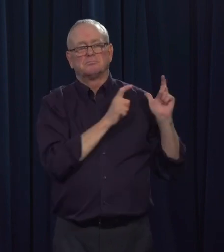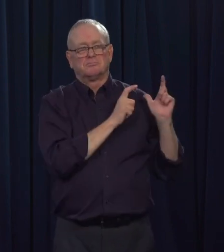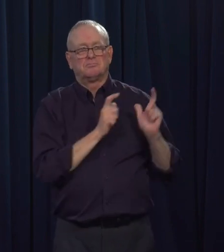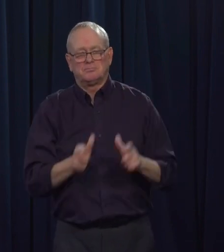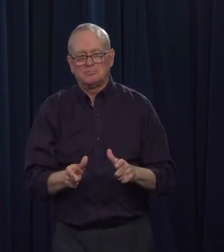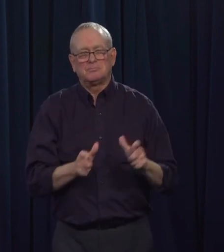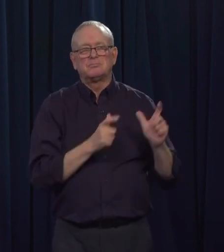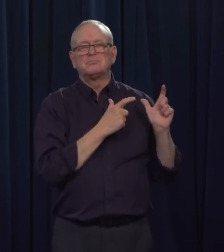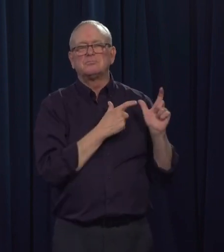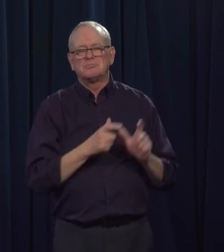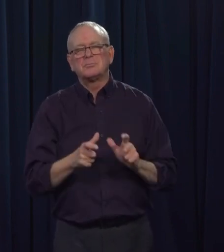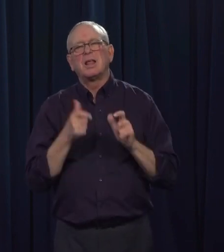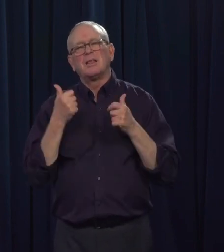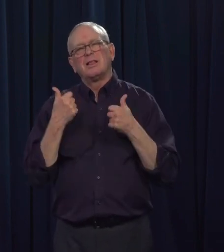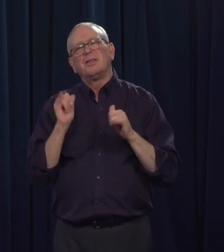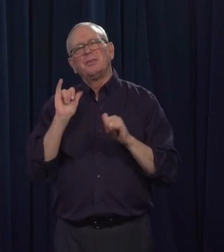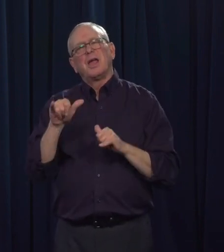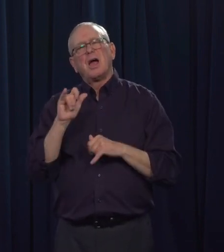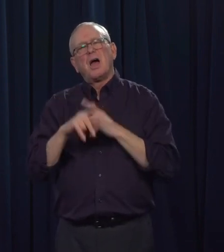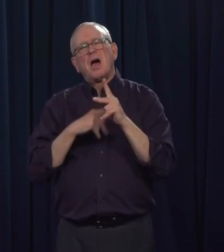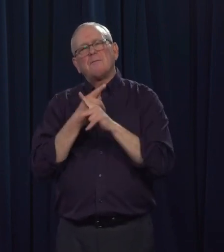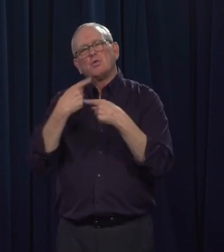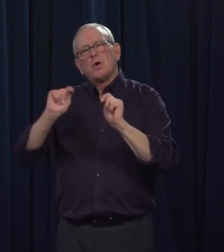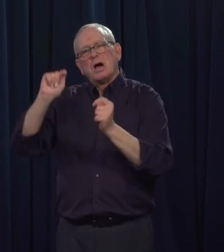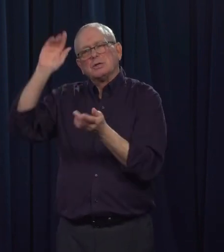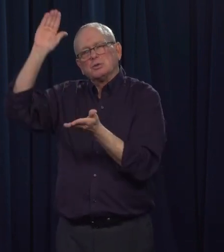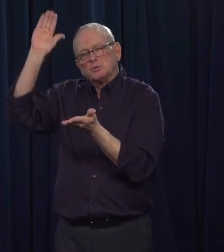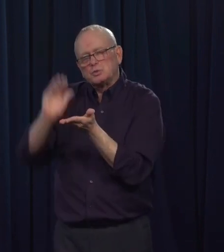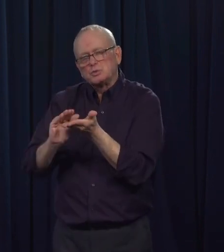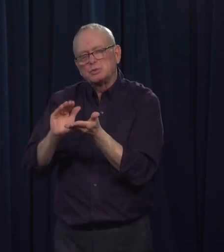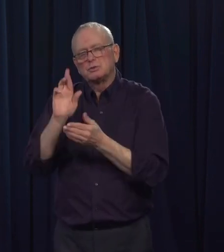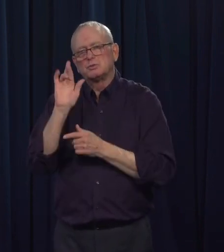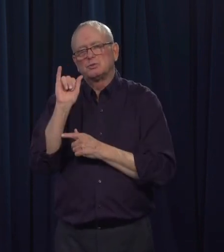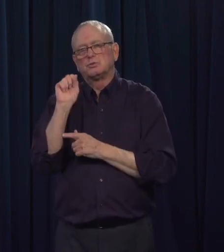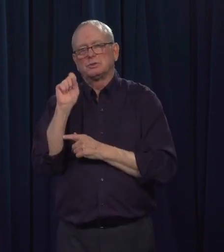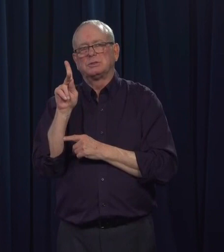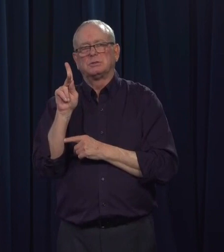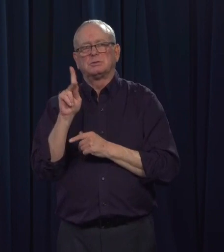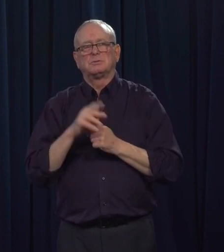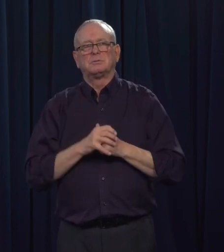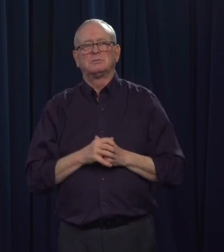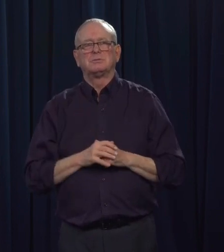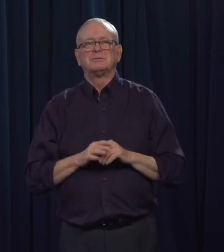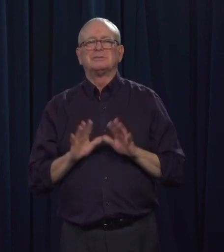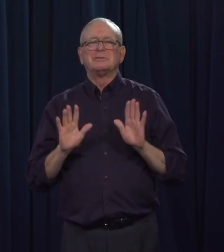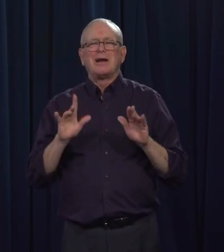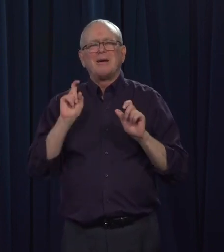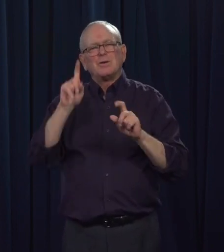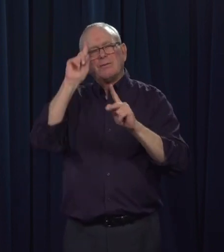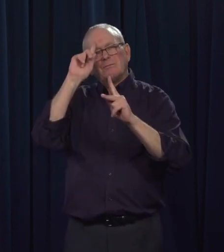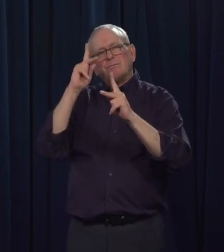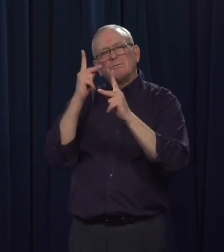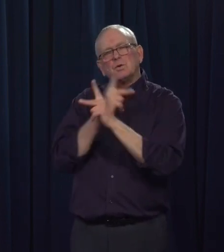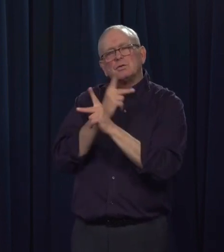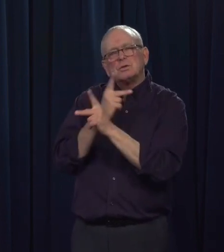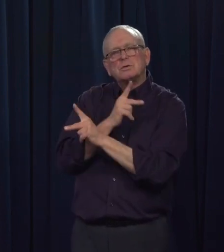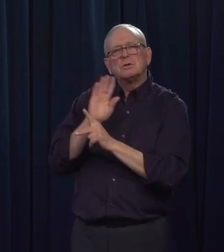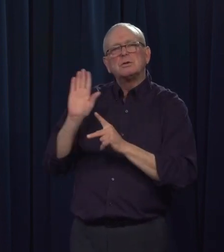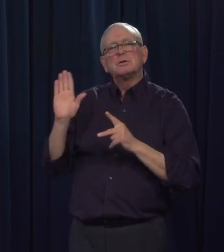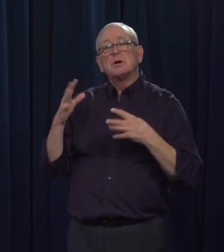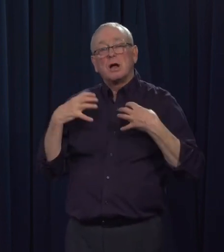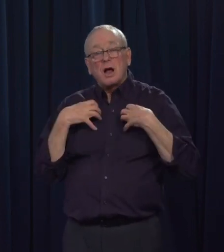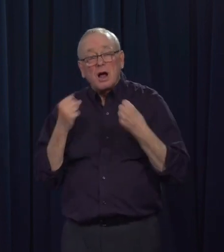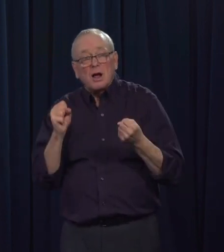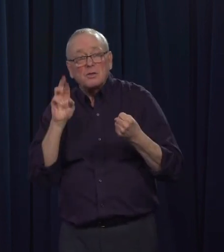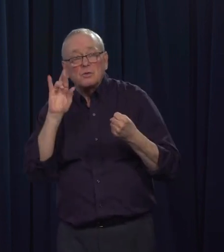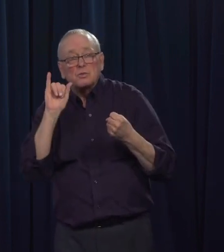we've done since the beginning, it's really a matter of trying to weigh out the health risks and the risks of spread of this virus against